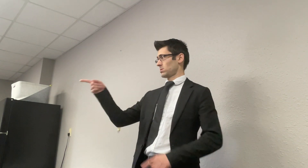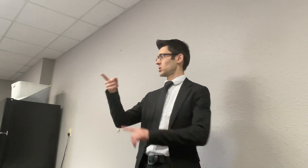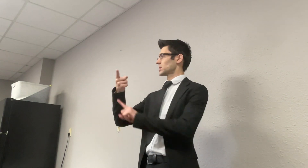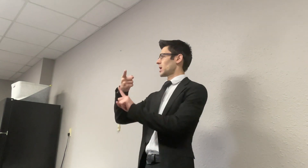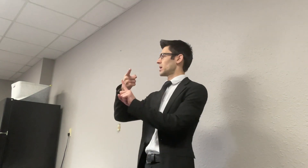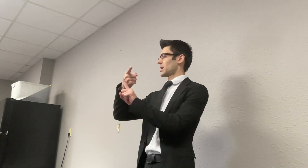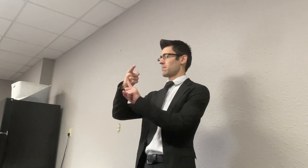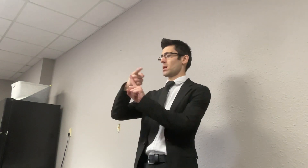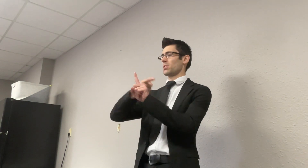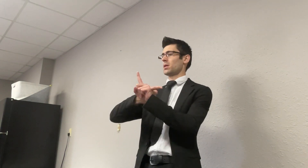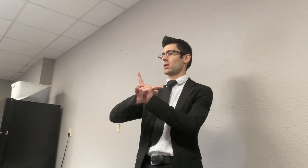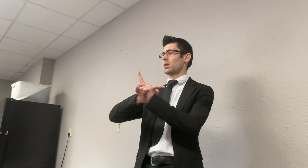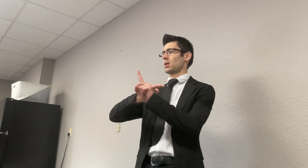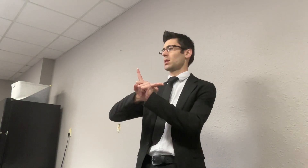She's got it. Yeah, month. Month.